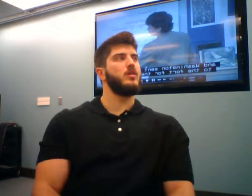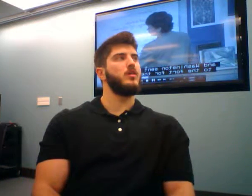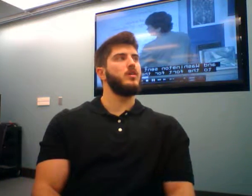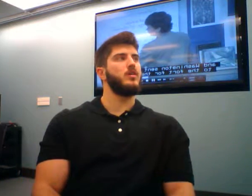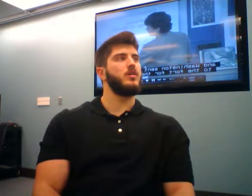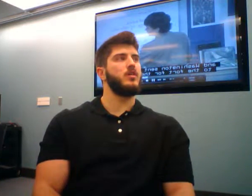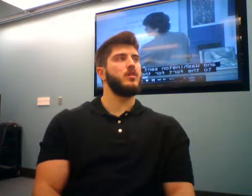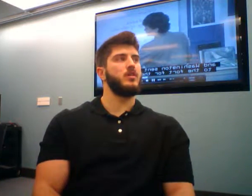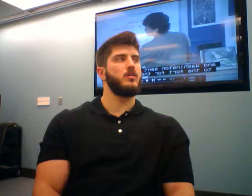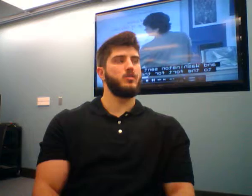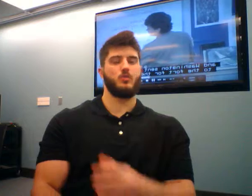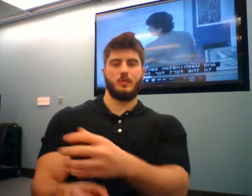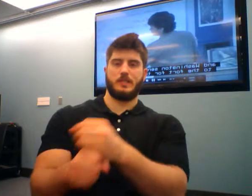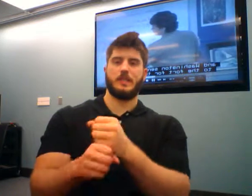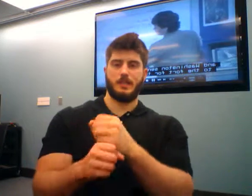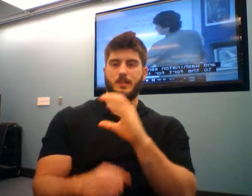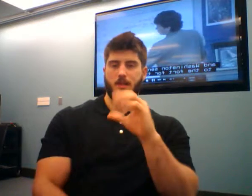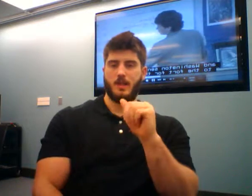for the cannon.